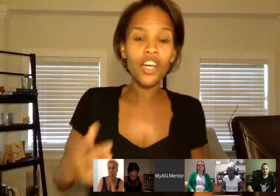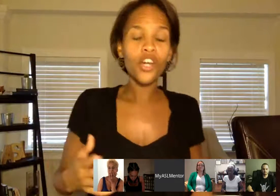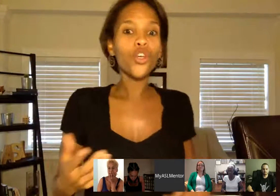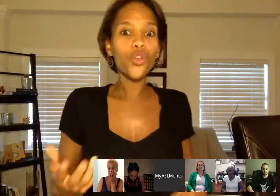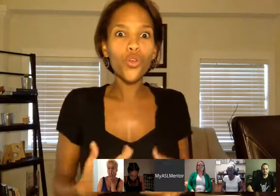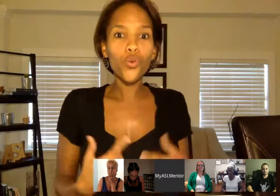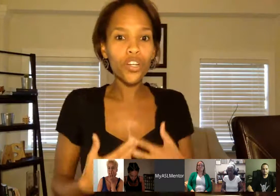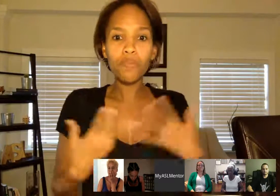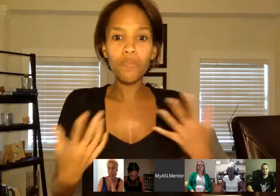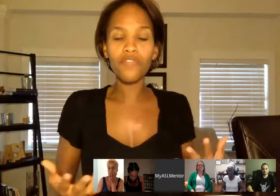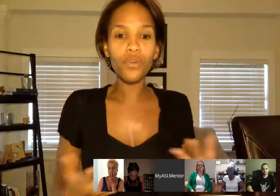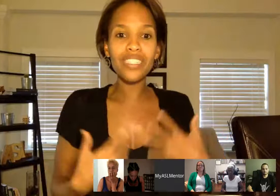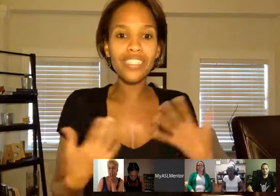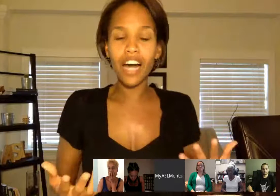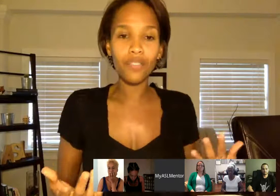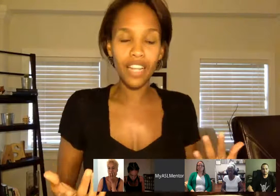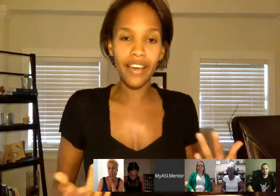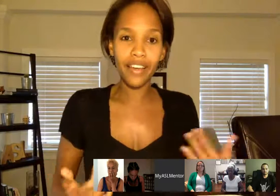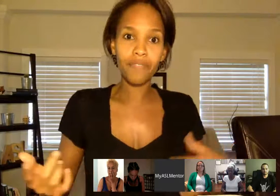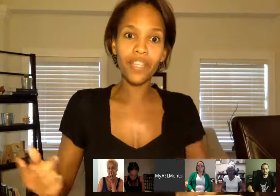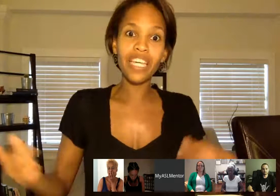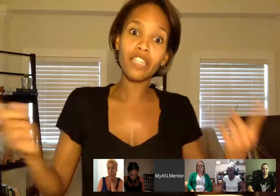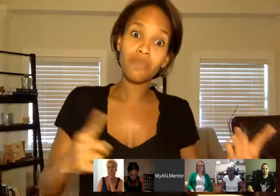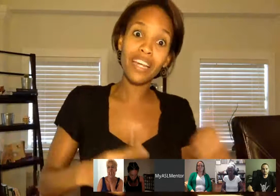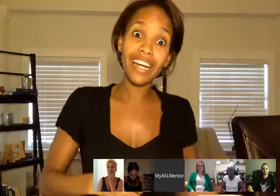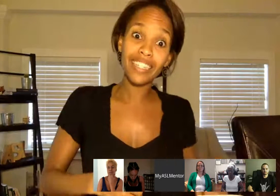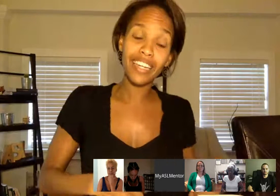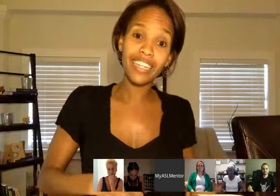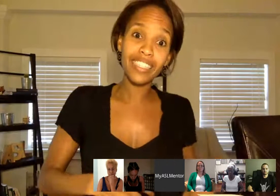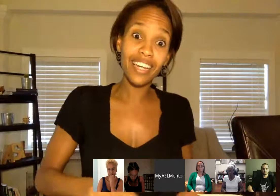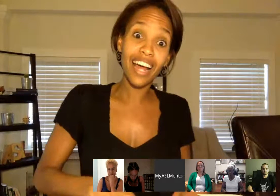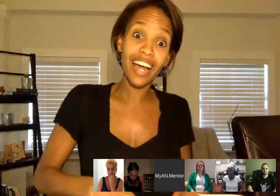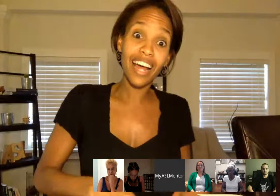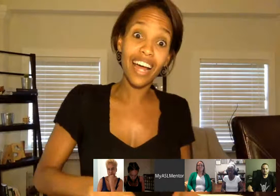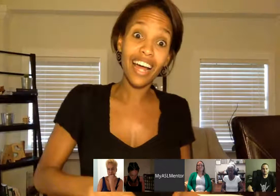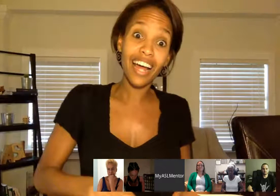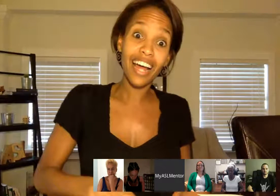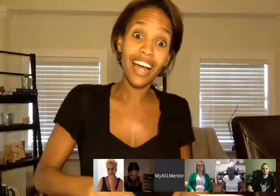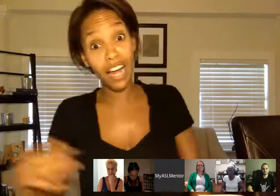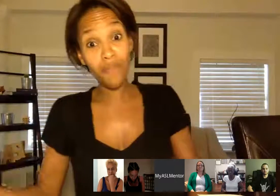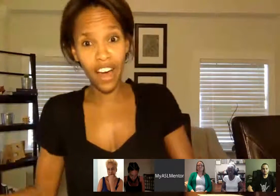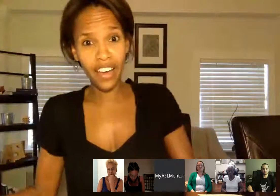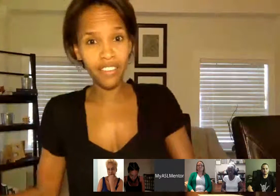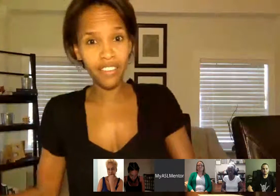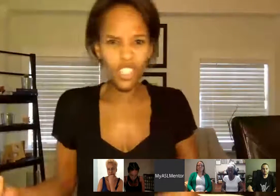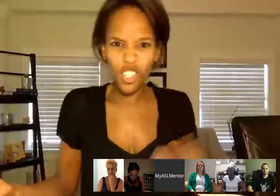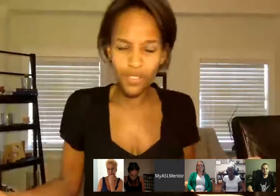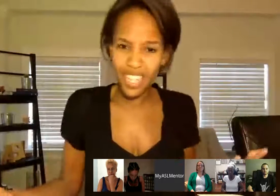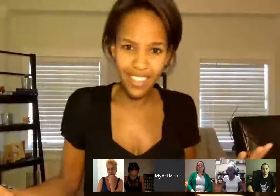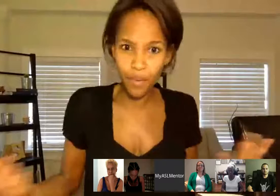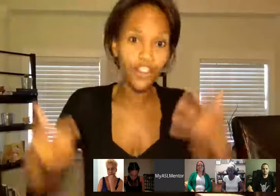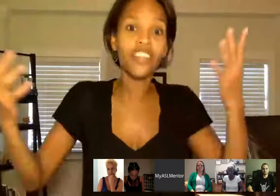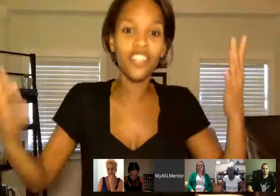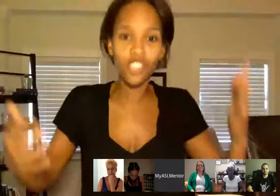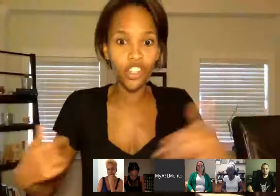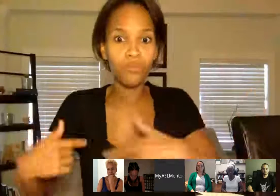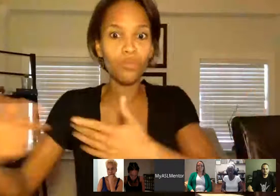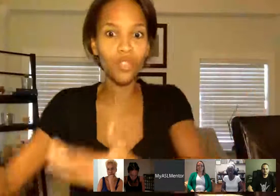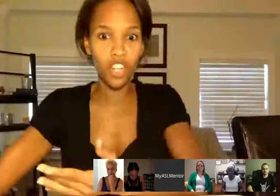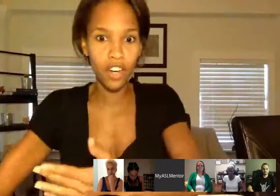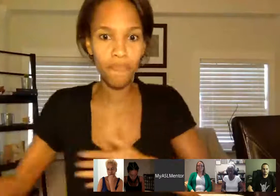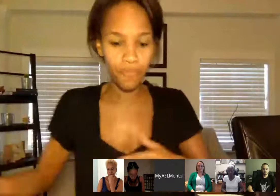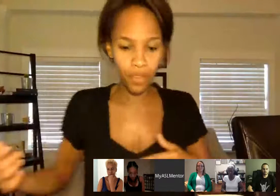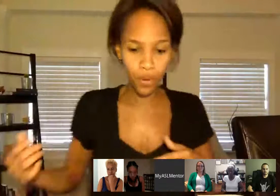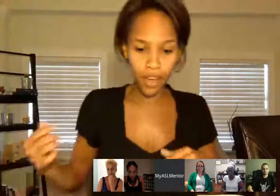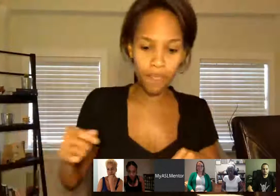fine. You wouldn't sound like he came up to me and he said, hi, how are you? And I said, I'm fine. We just don't say that. We greeted each other and we